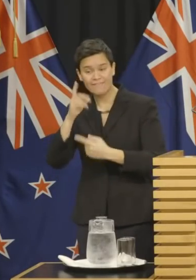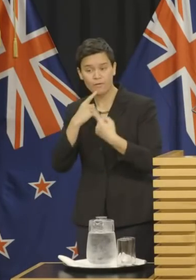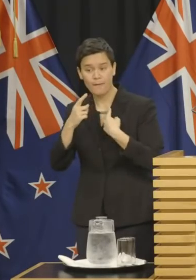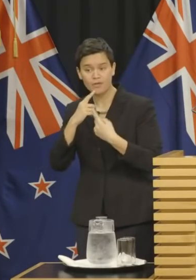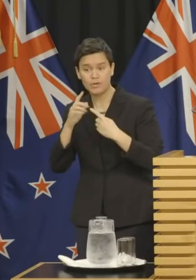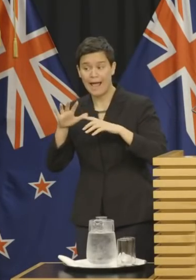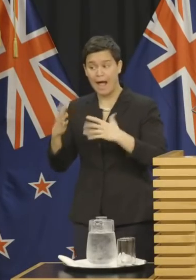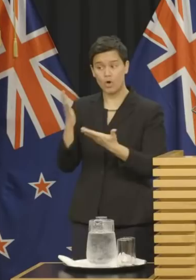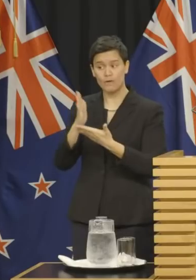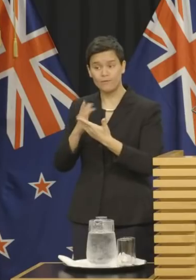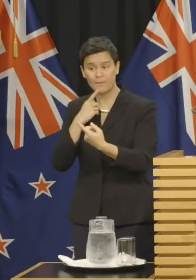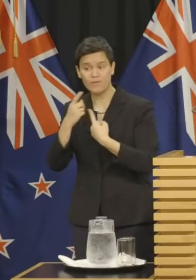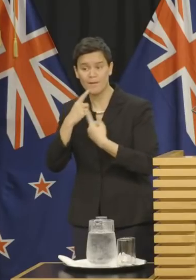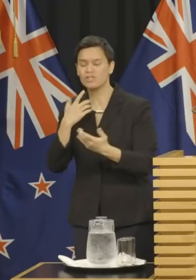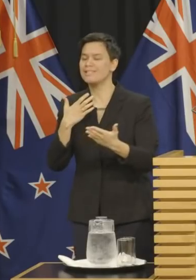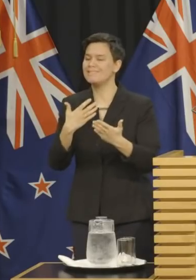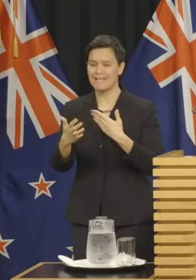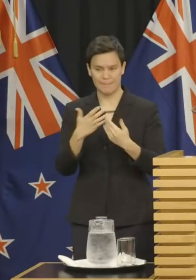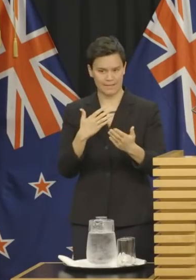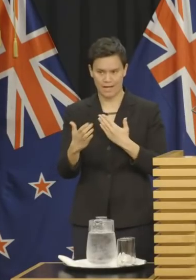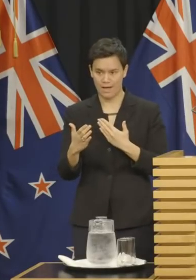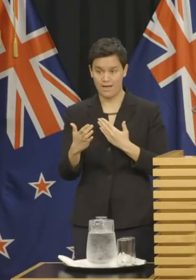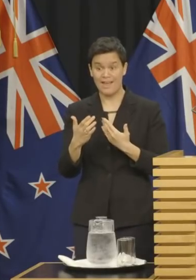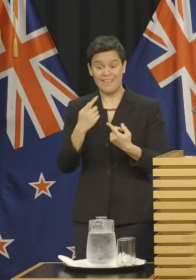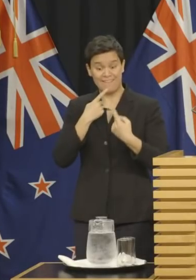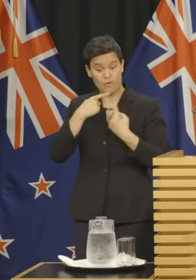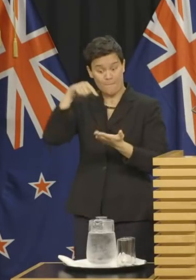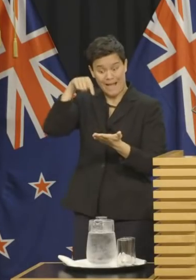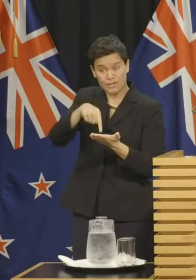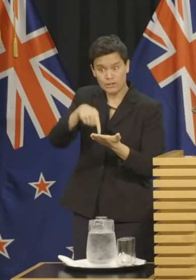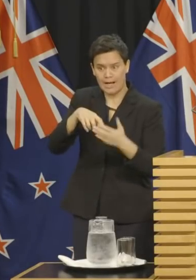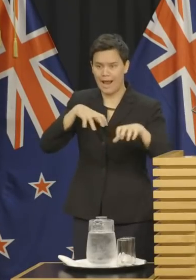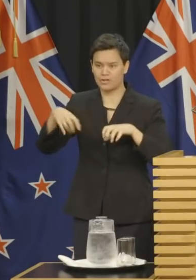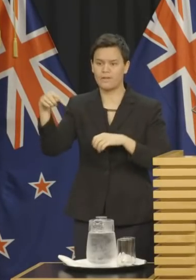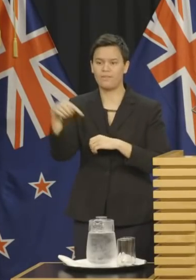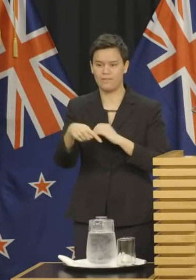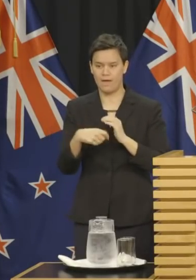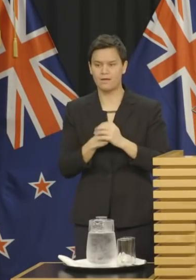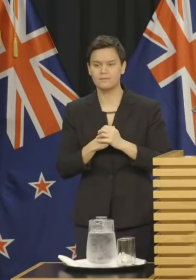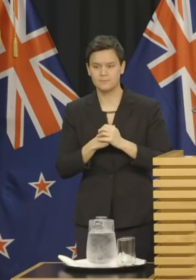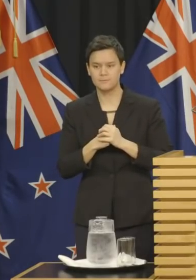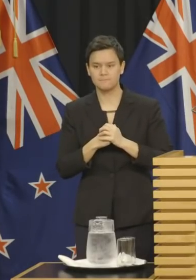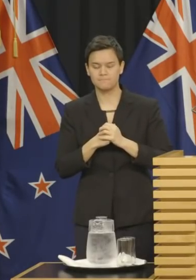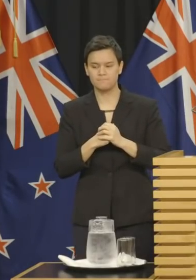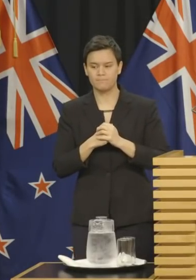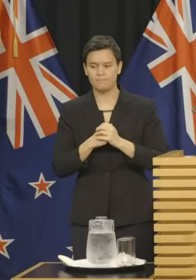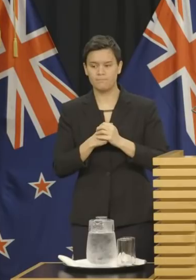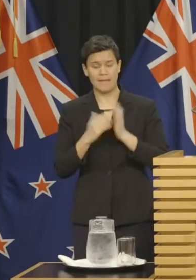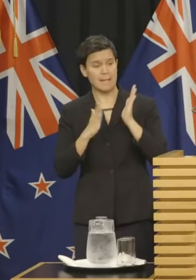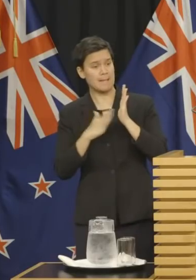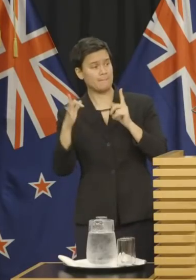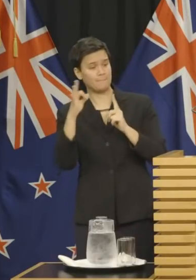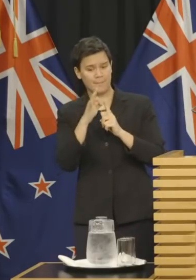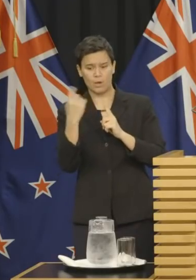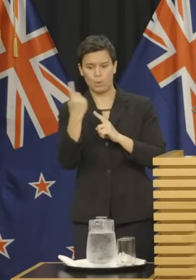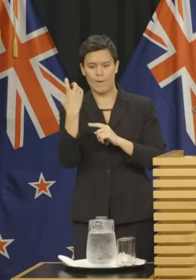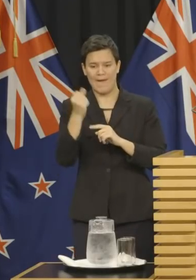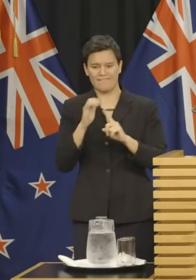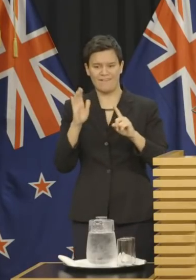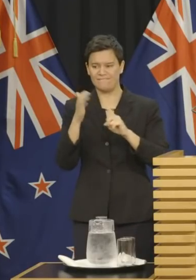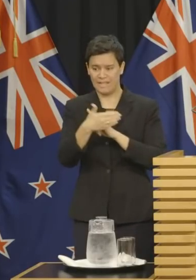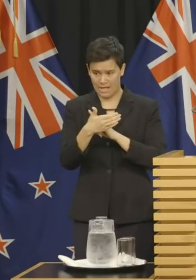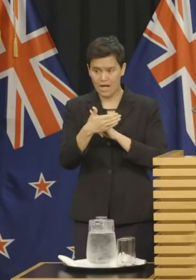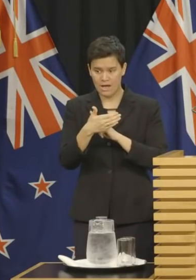would have done the same thing. Is it an open season on any MP who's ever had an affair? Again, I've acted